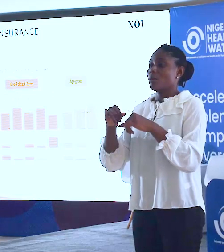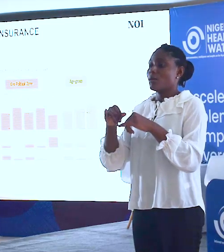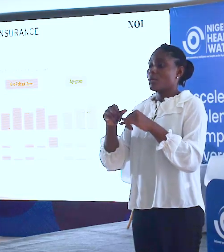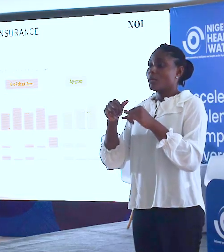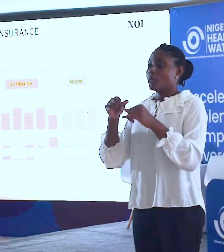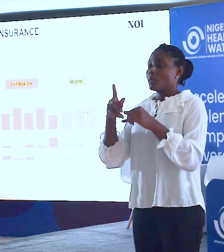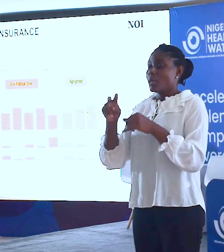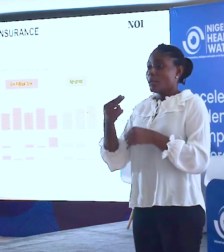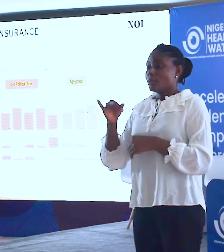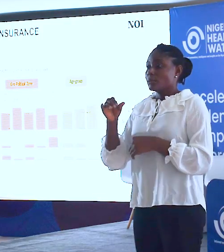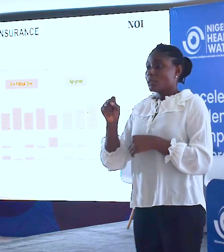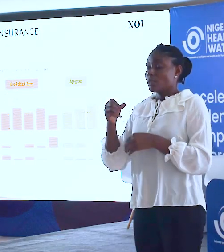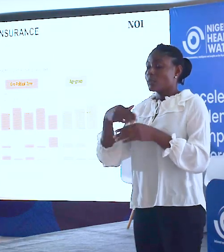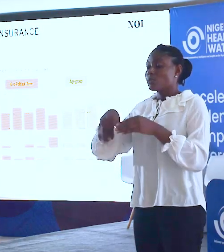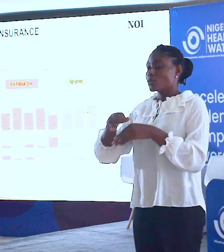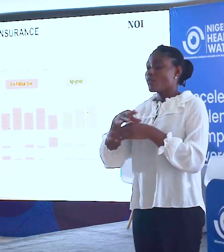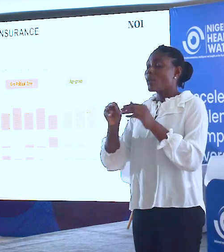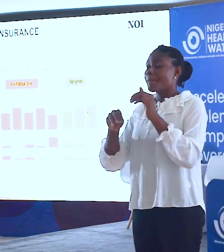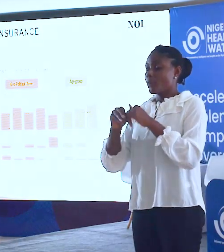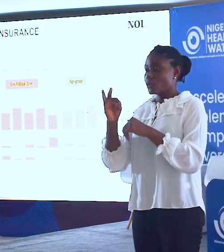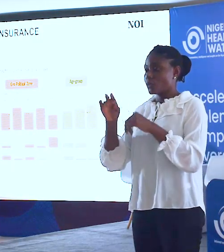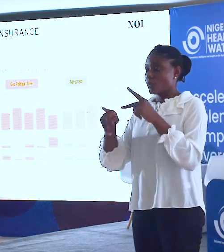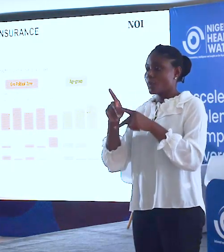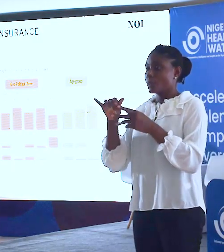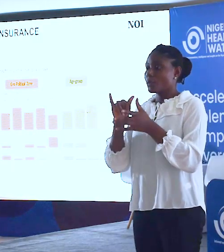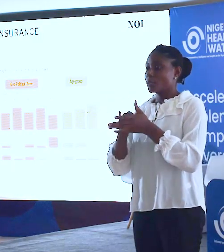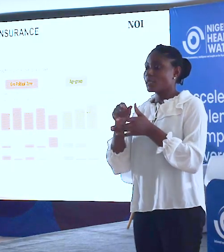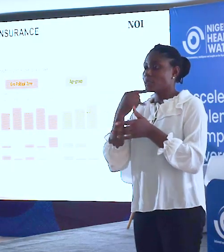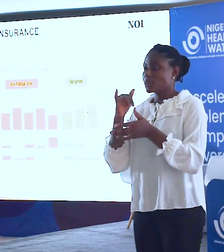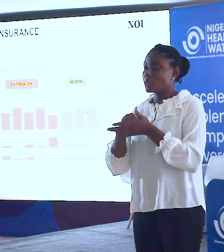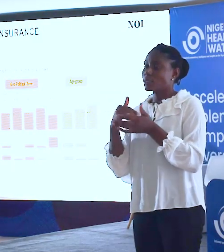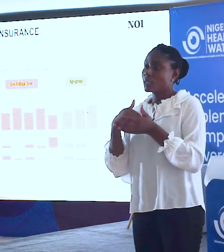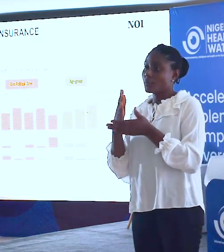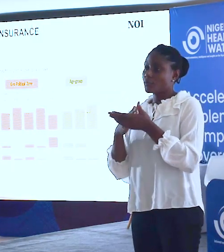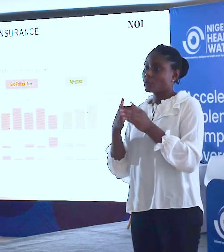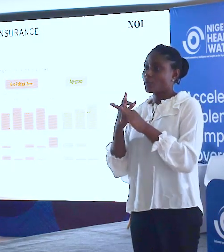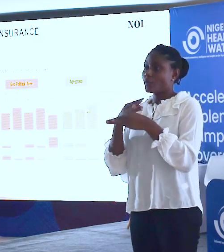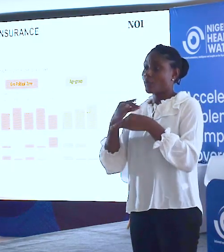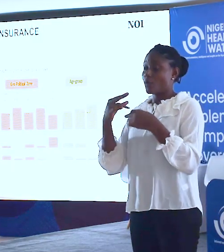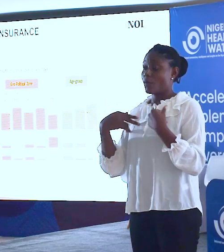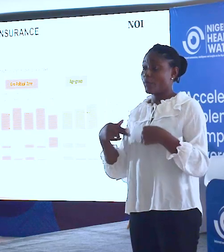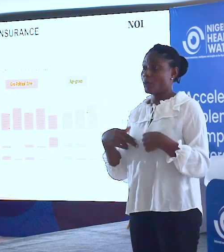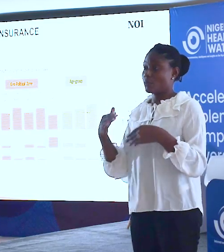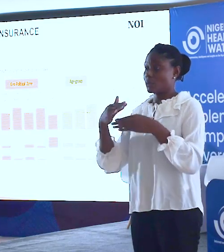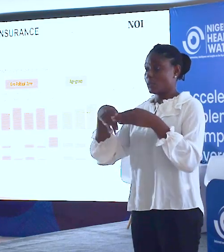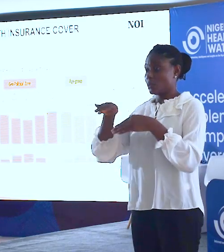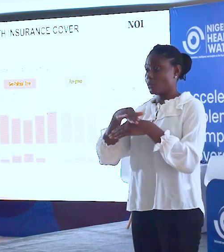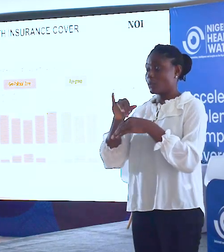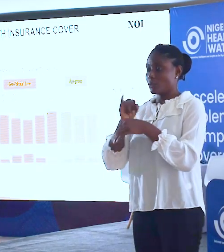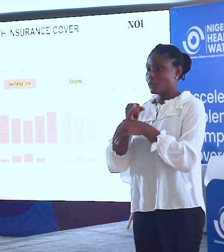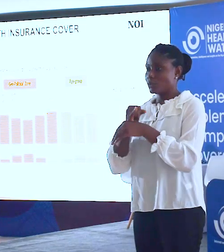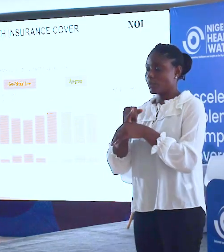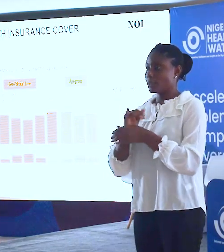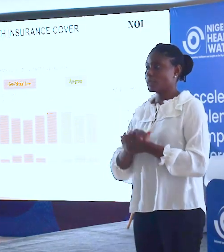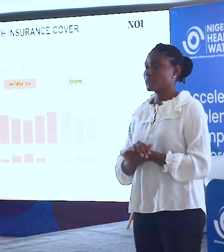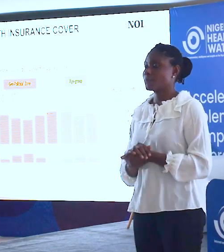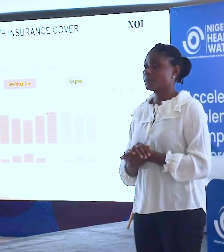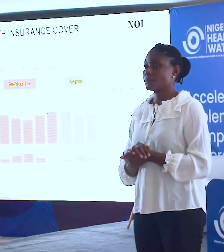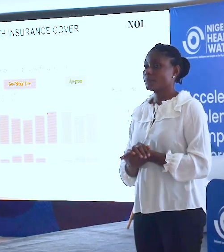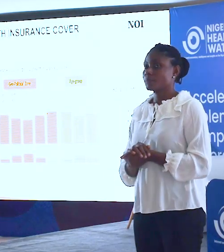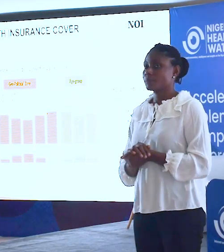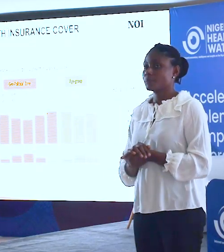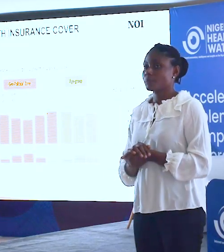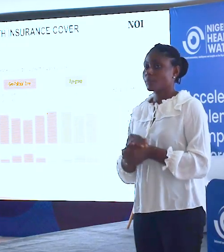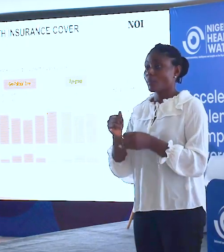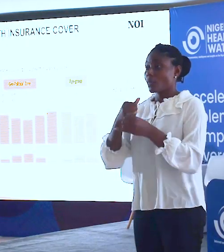the NHIS covers the most number of people that say they have some form of health insurance. Next slide.